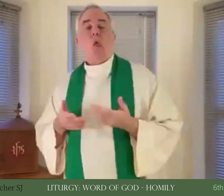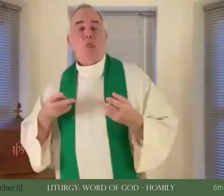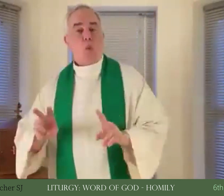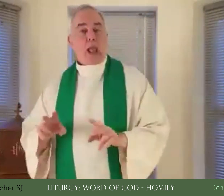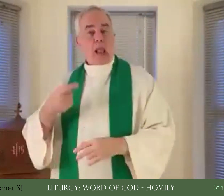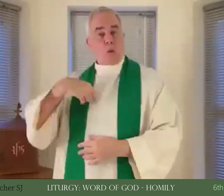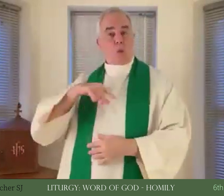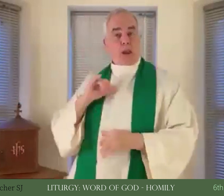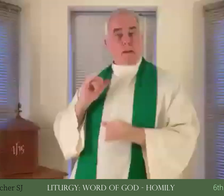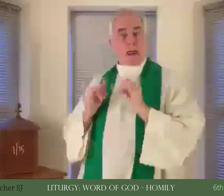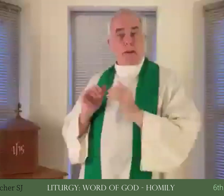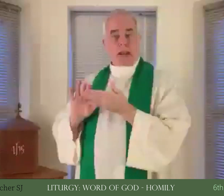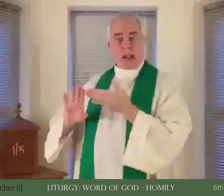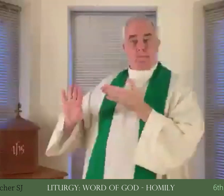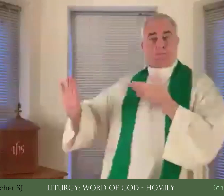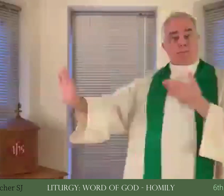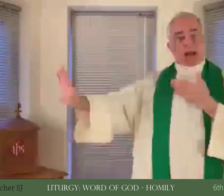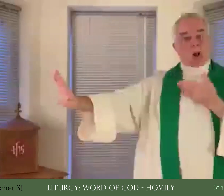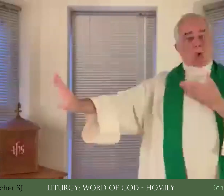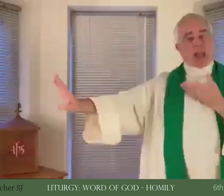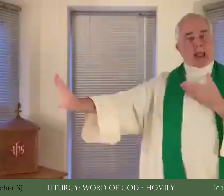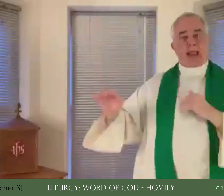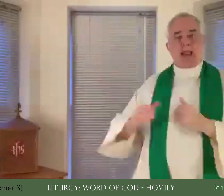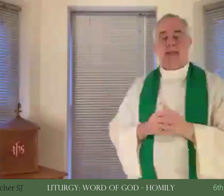the way we maybe back away.